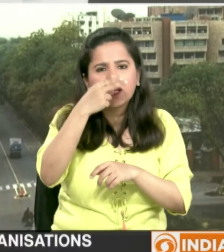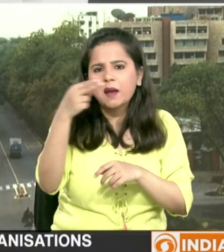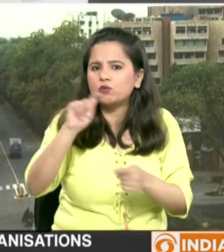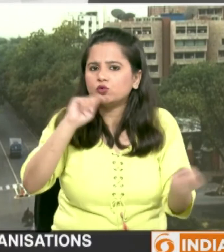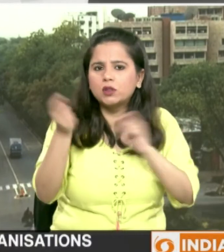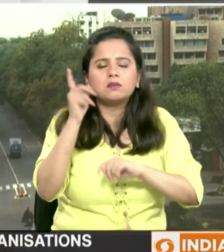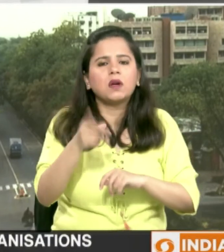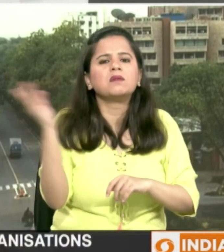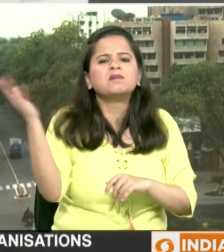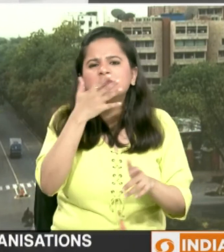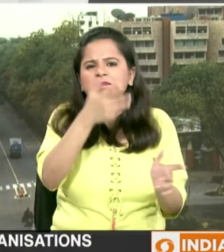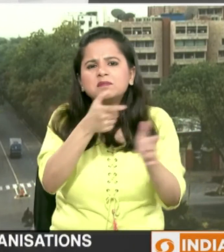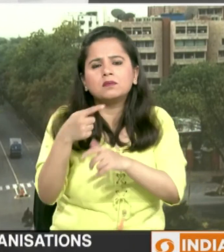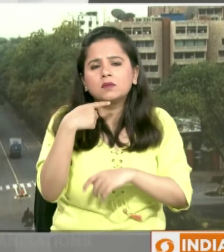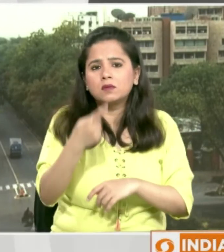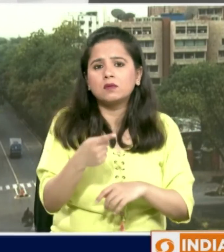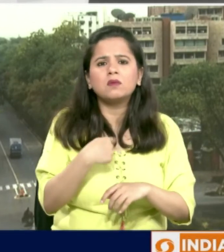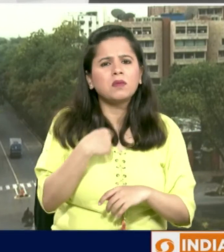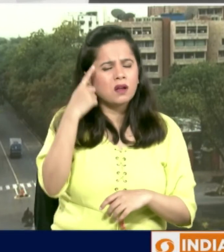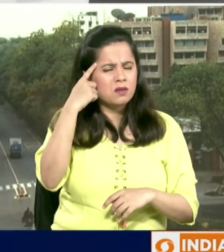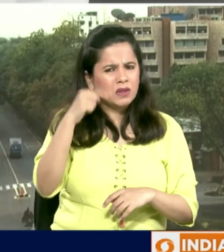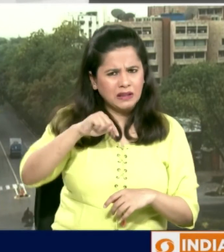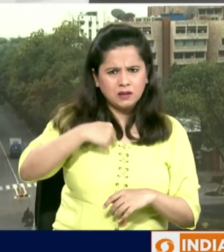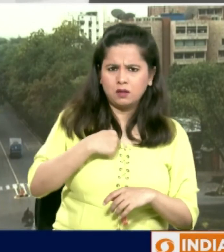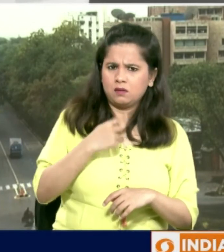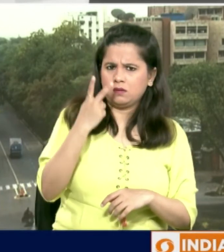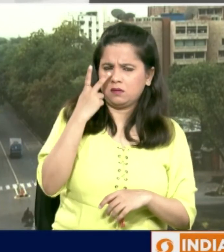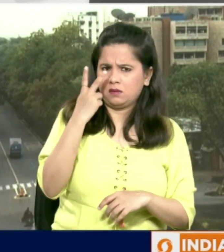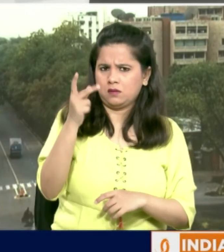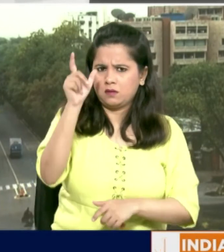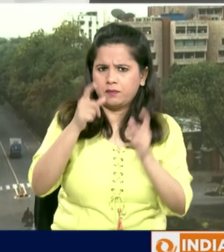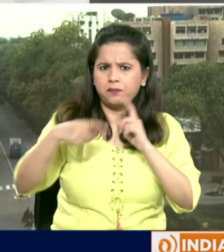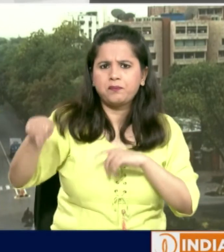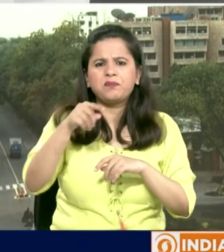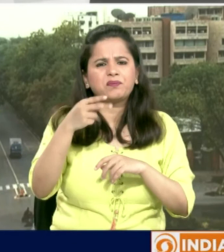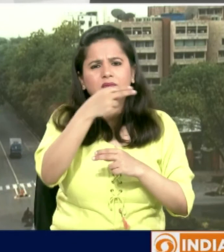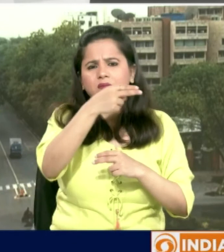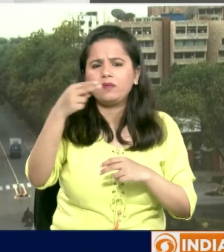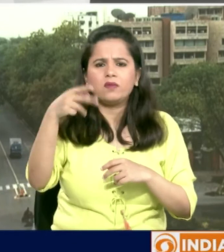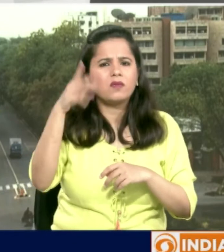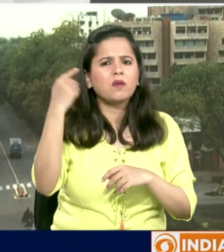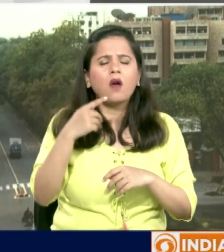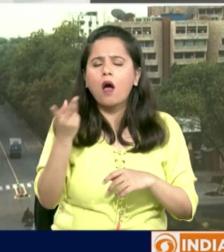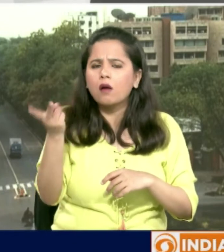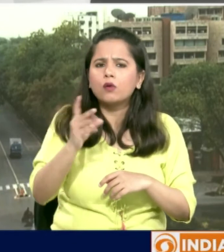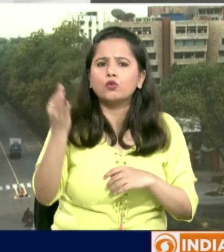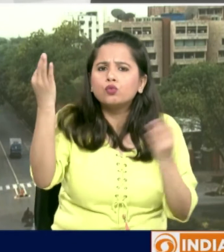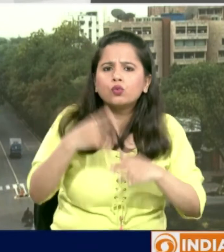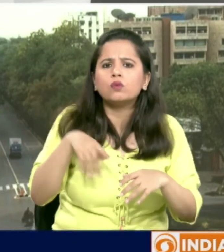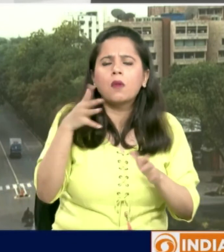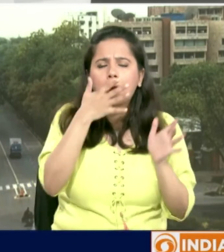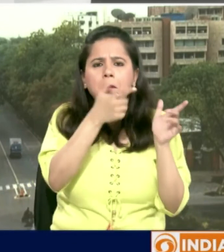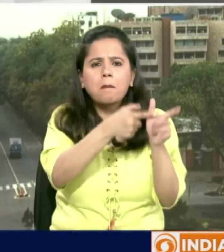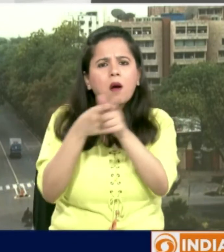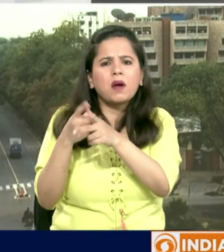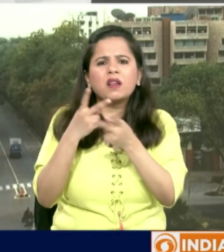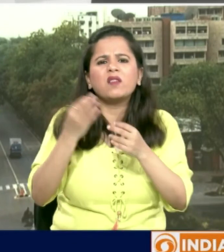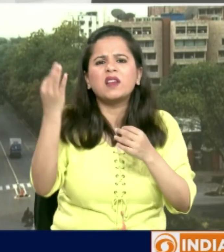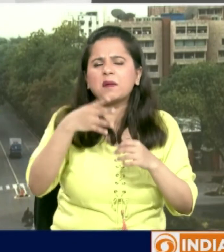I would rather call it Terror Revival Front, because that's all it is. It is another terrorist organization by another